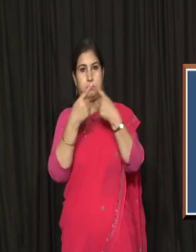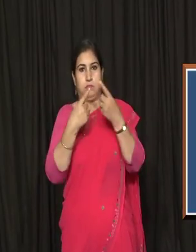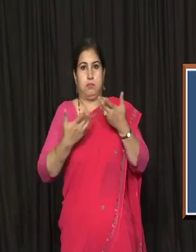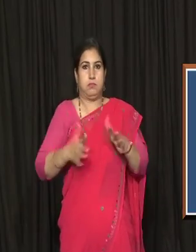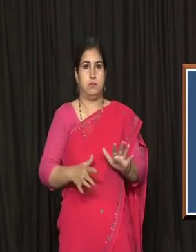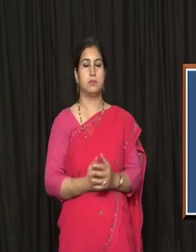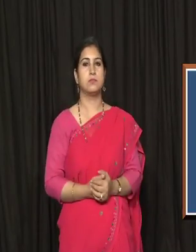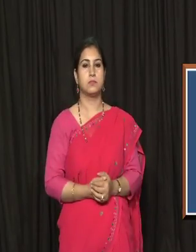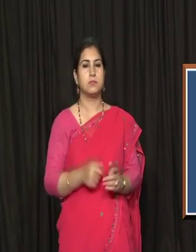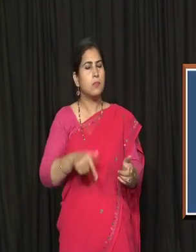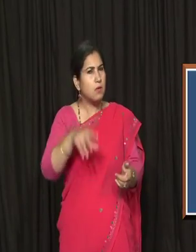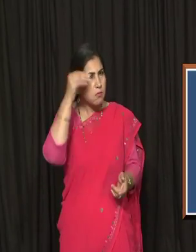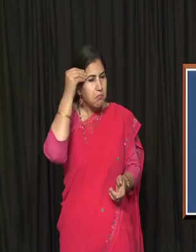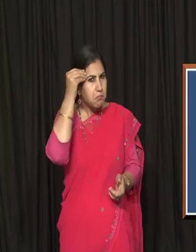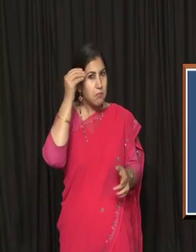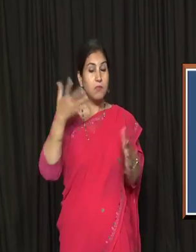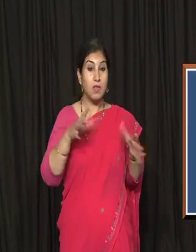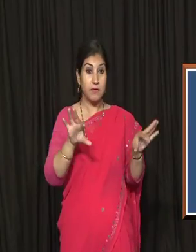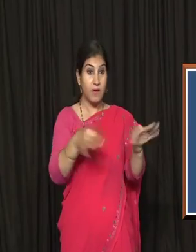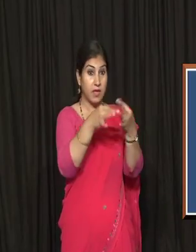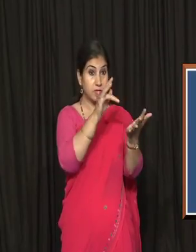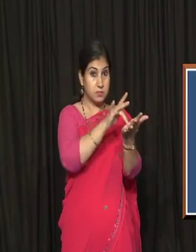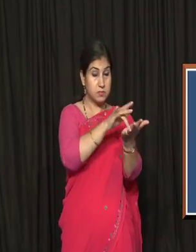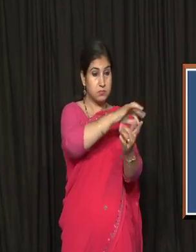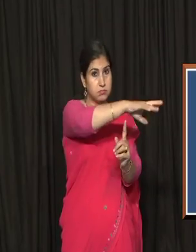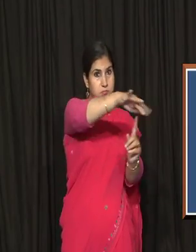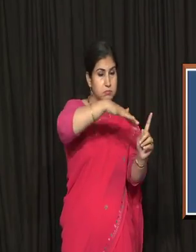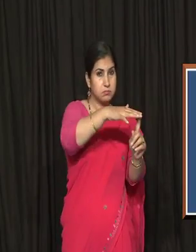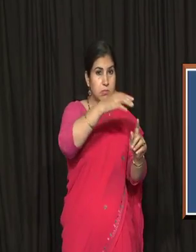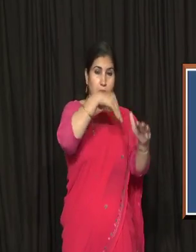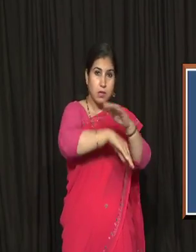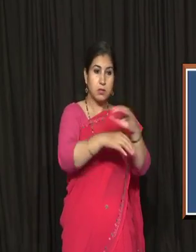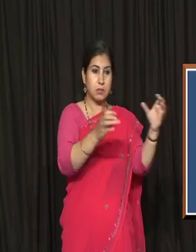We learned that French society was divided into 3 classes.